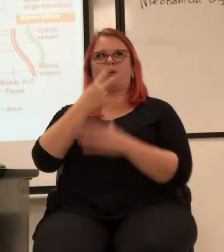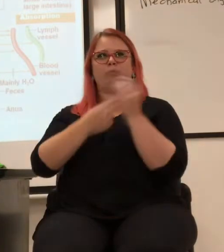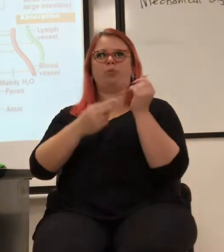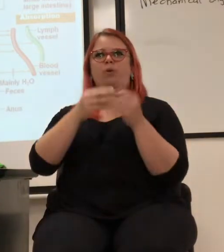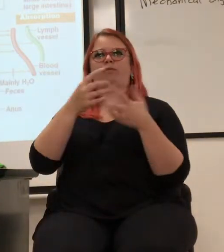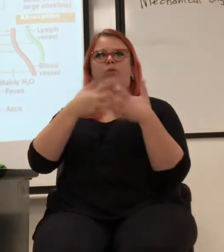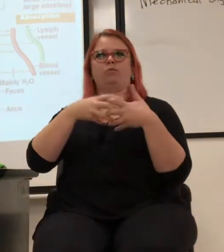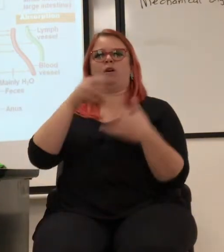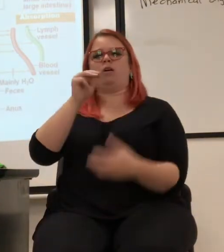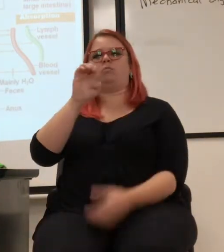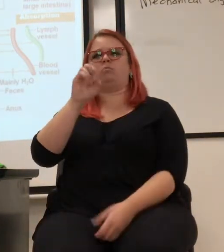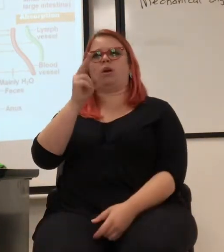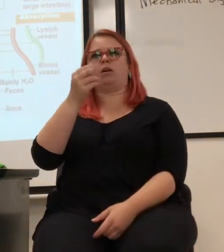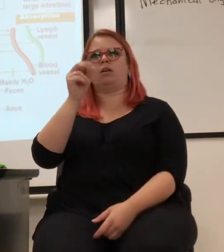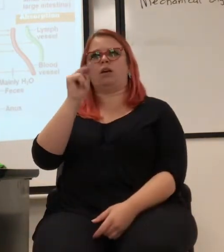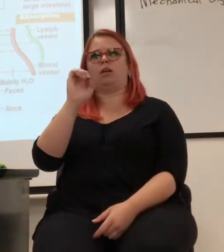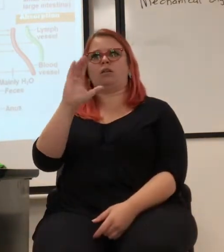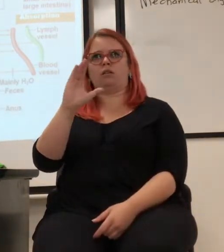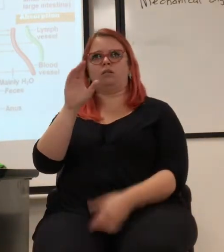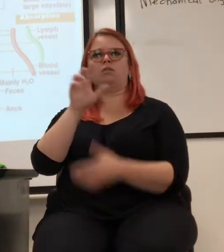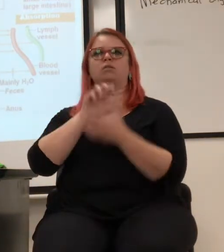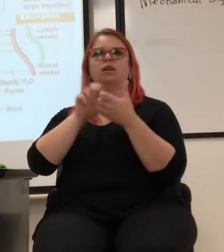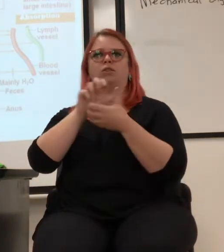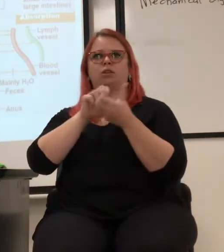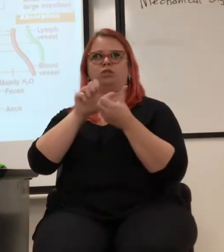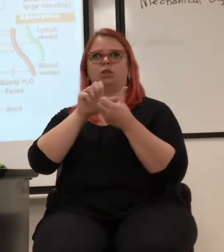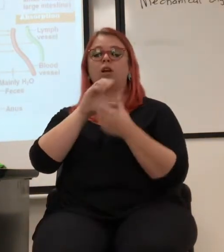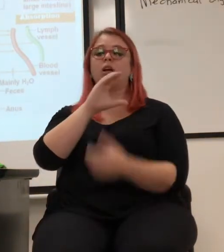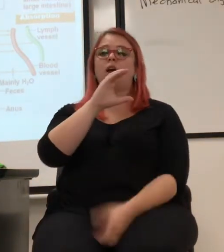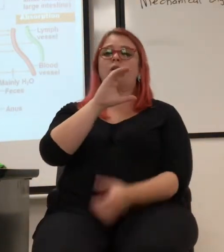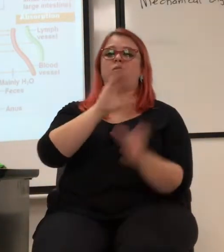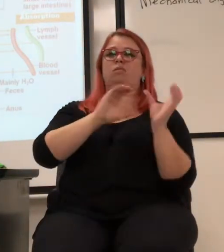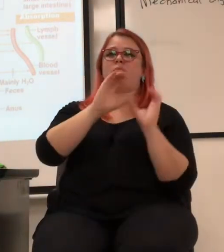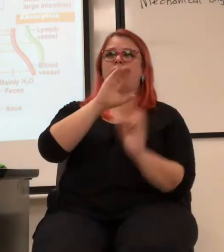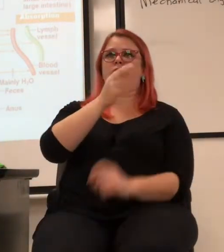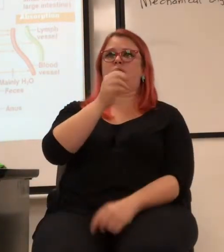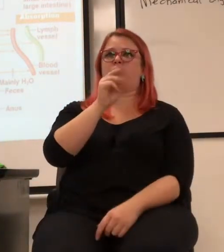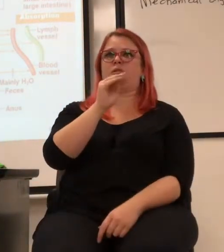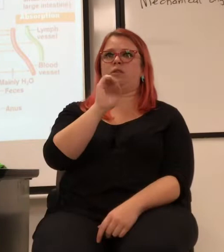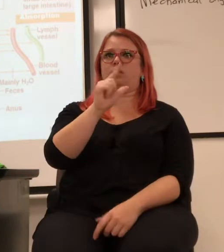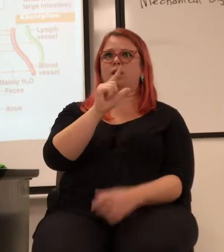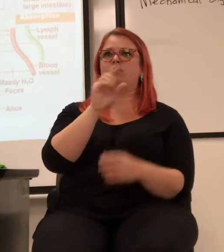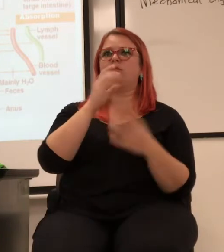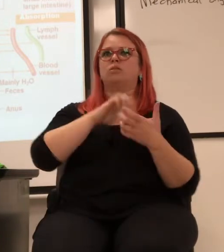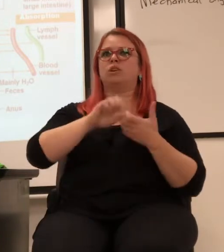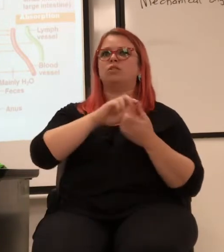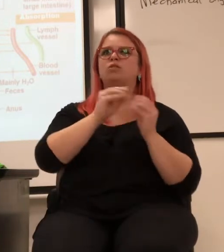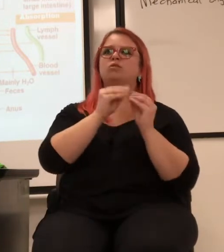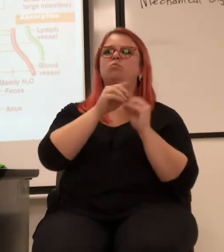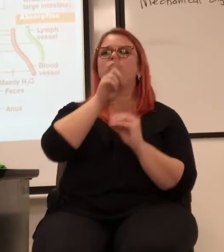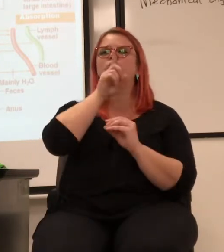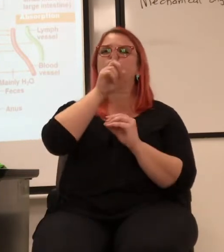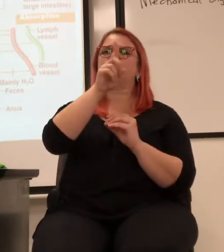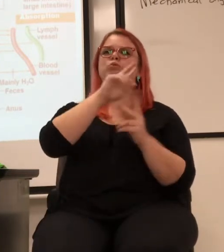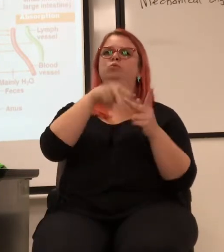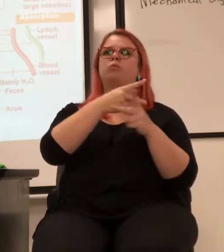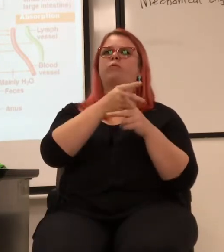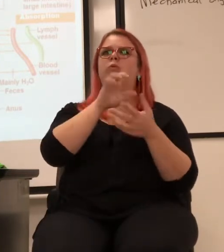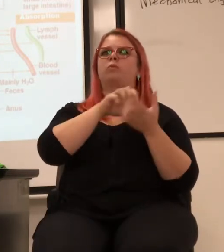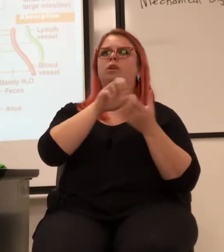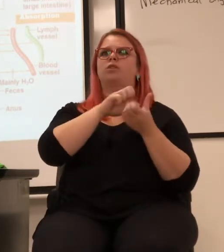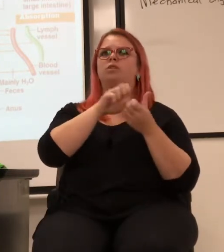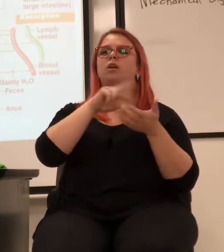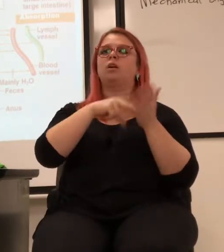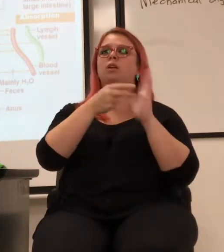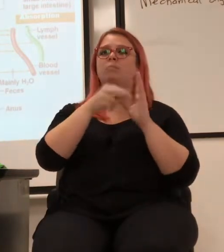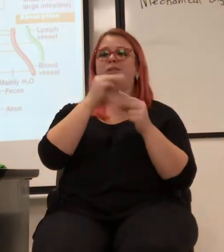food. Now, chemical digestion is a truer form of digestion. Chemical digestion will get the molecules small